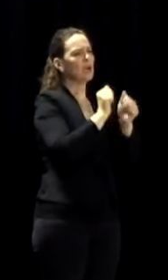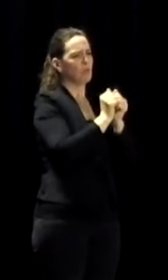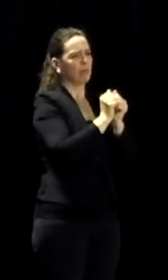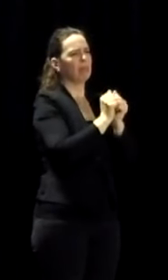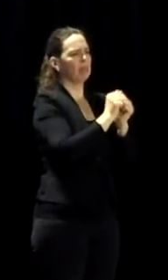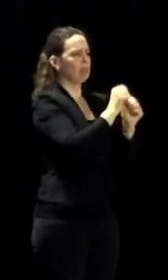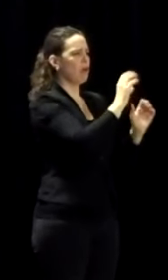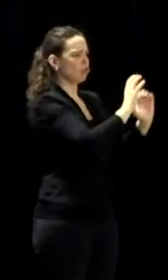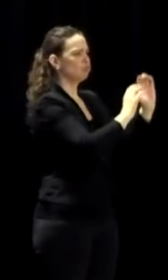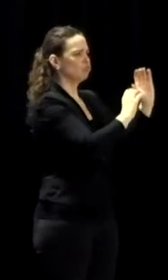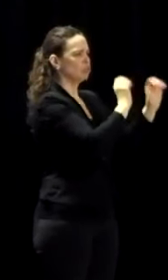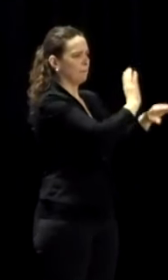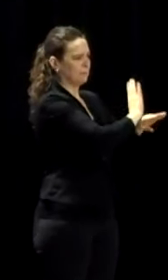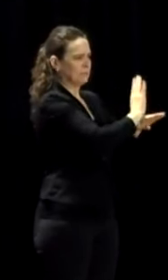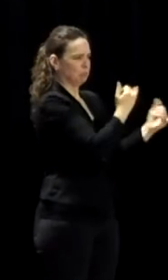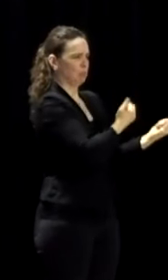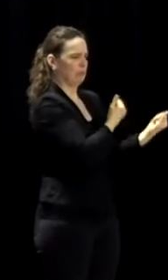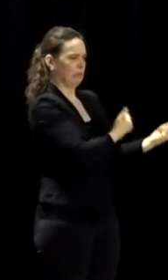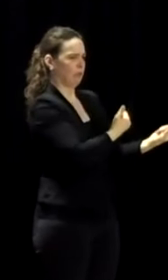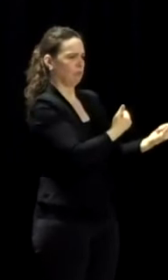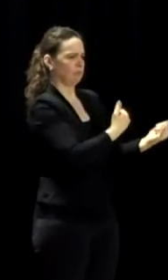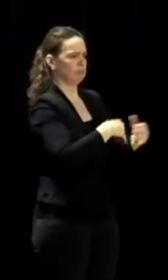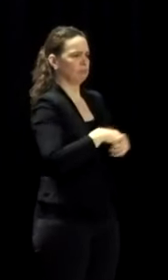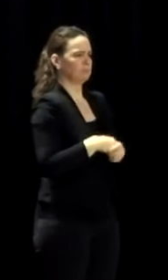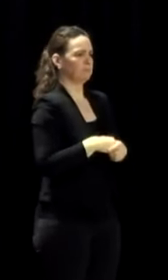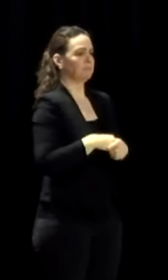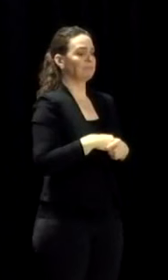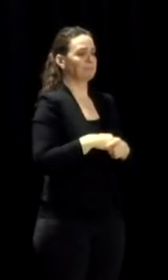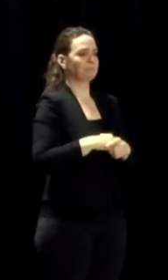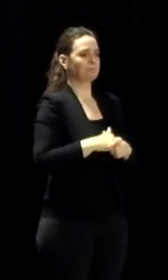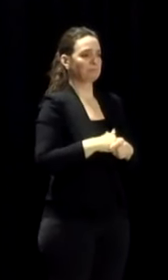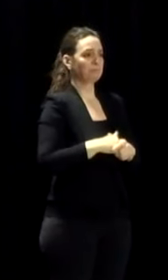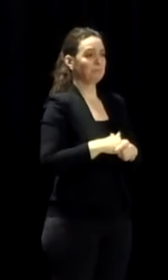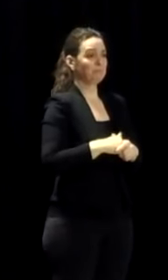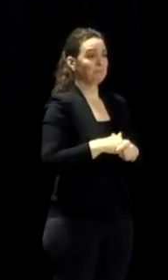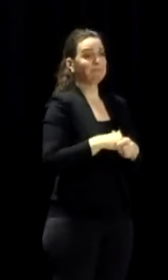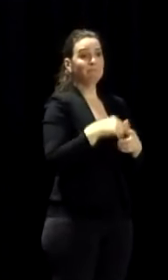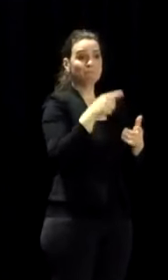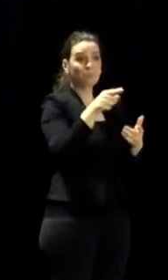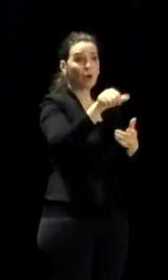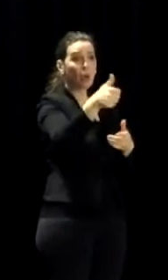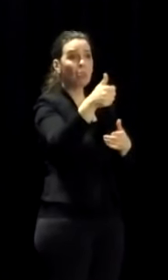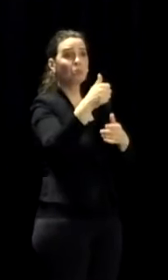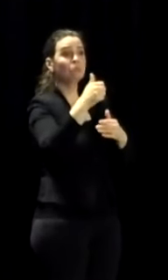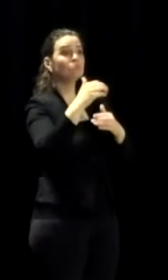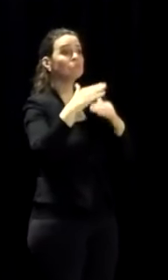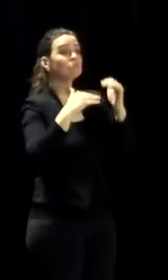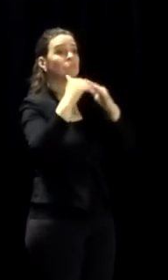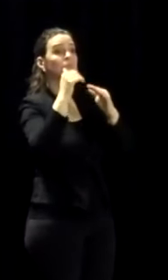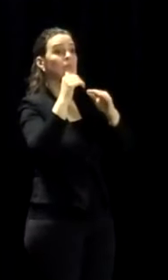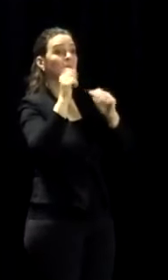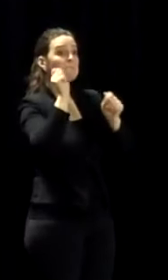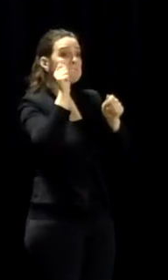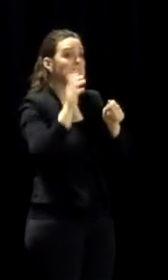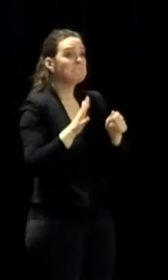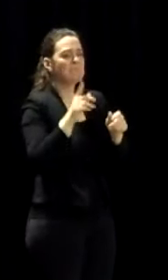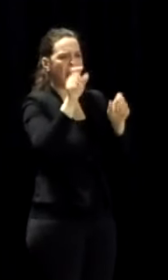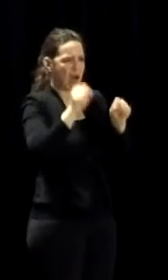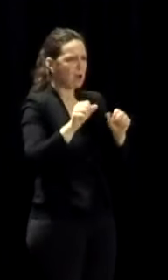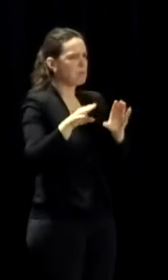break for a couple weeks. We never want to say that. I think each region of the state's different. Certainly there's a